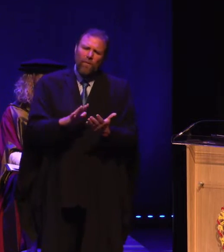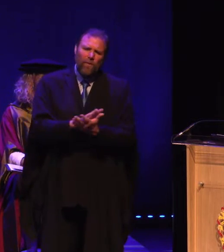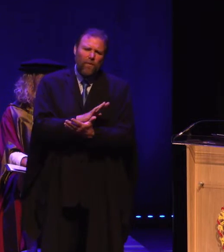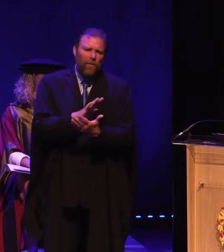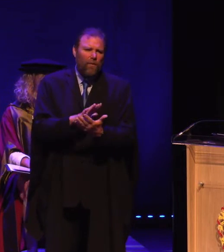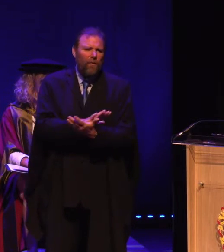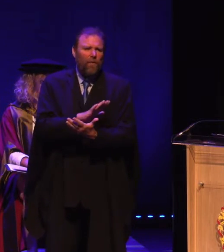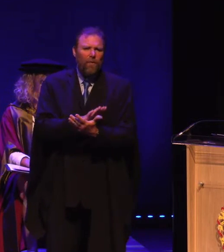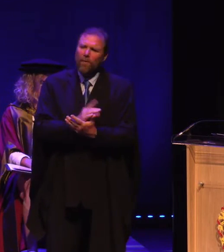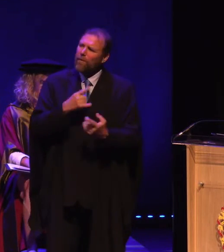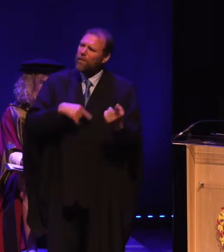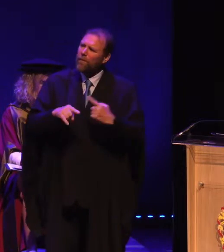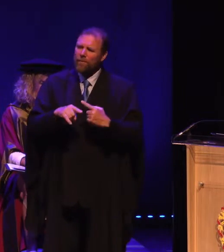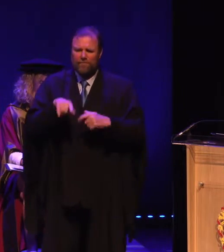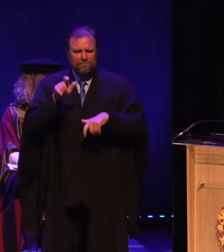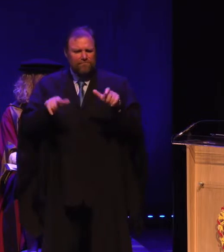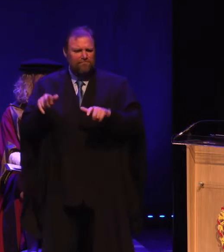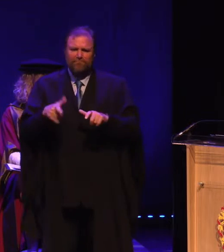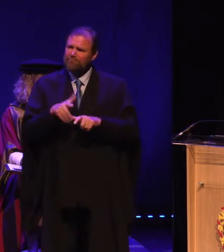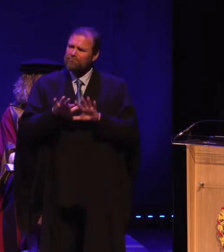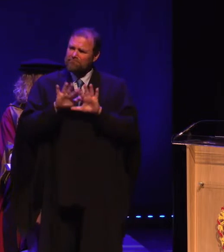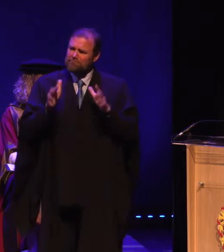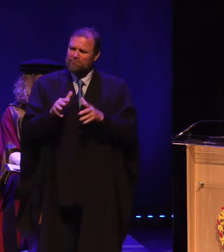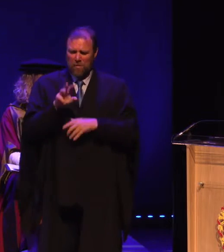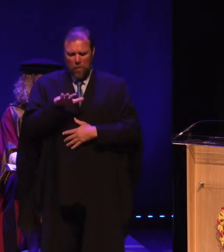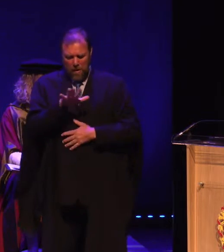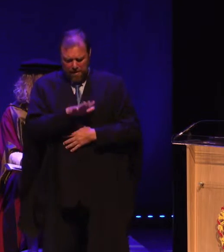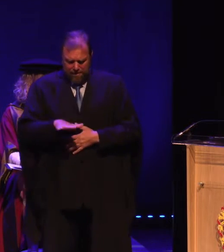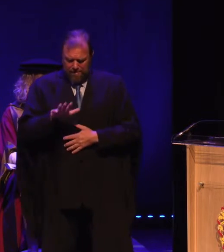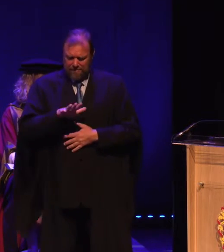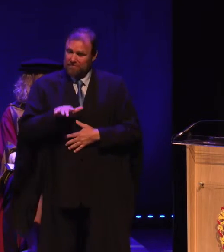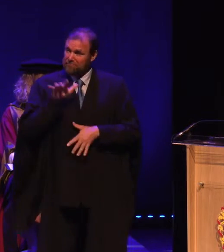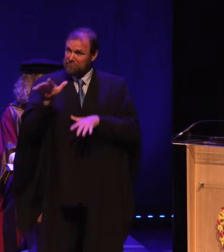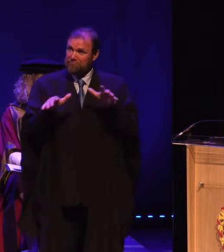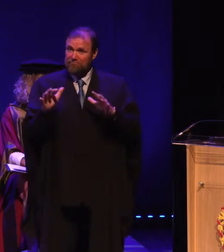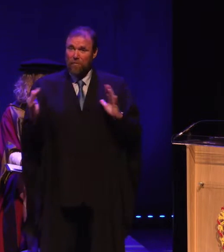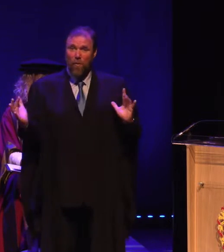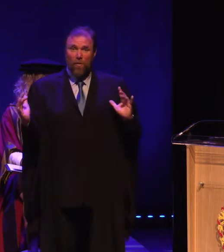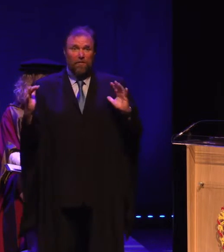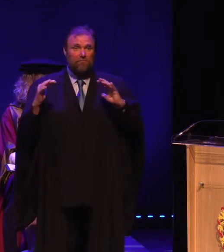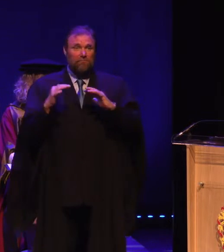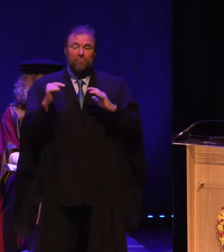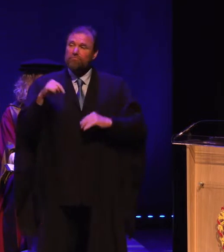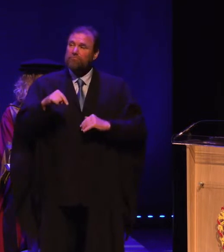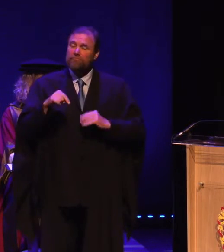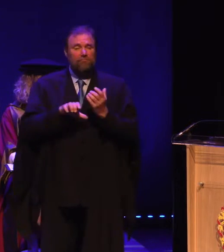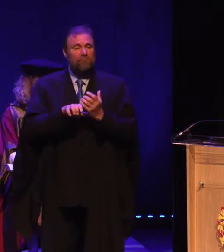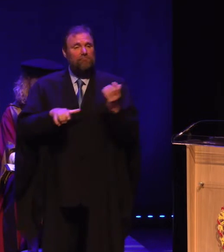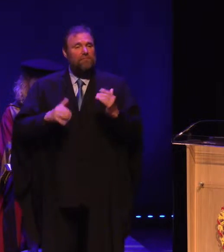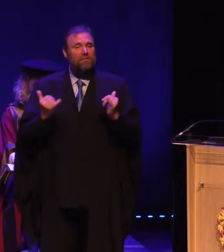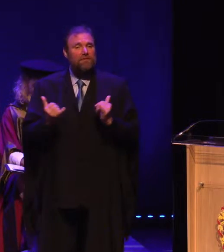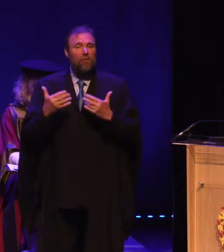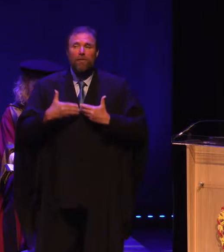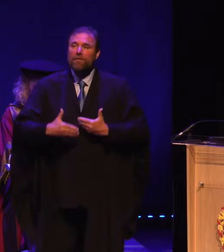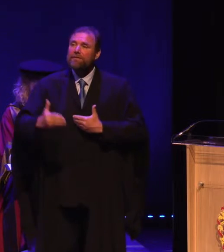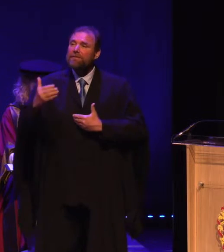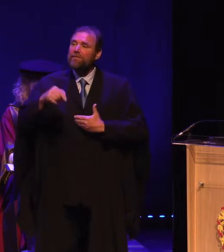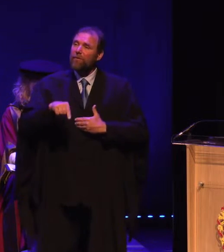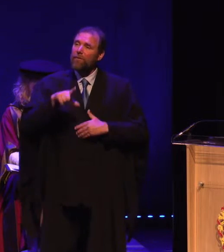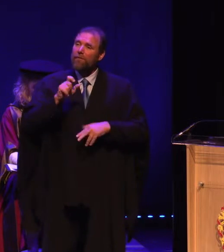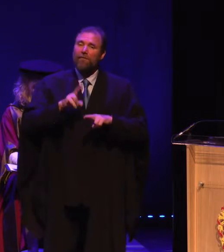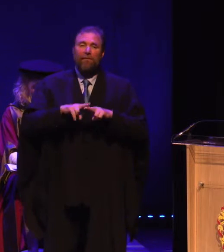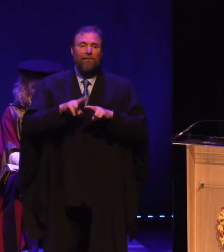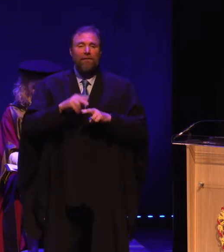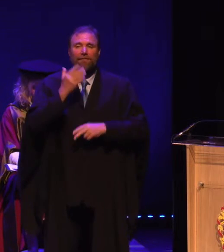receive students from across Wales and the wider world for this graduation ceremony for the Cardiff